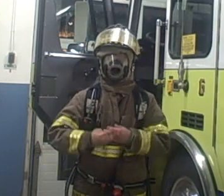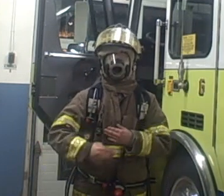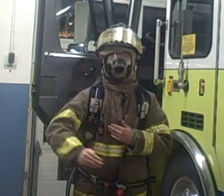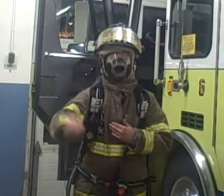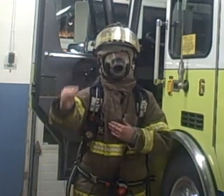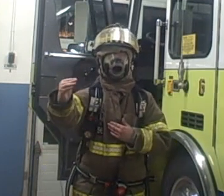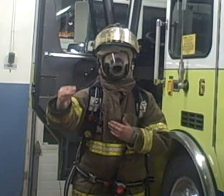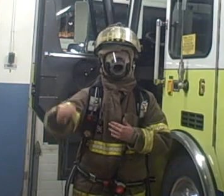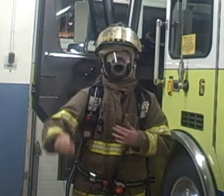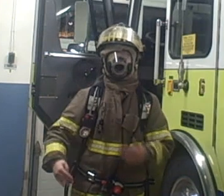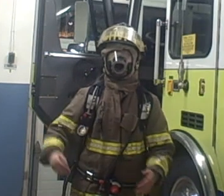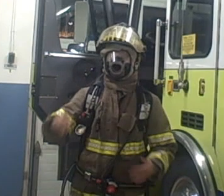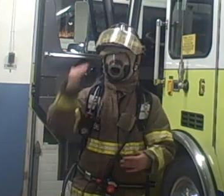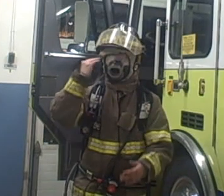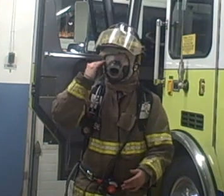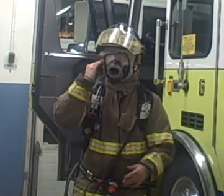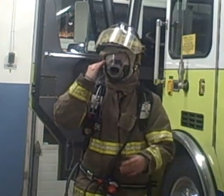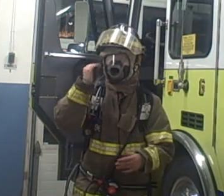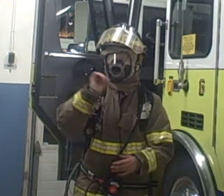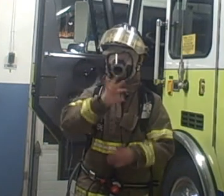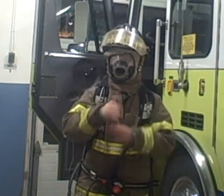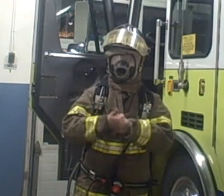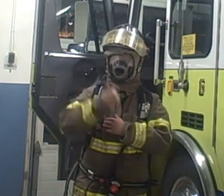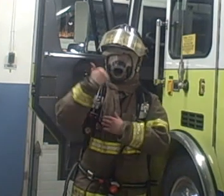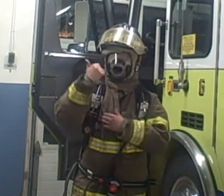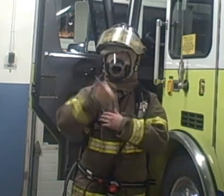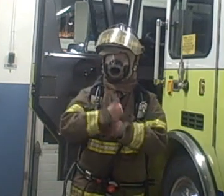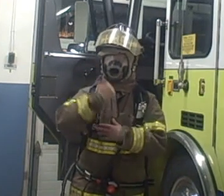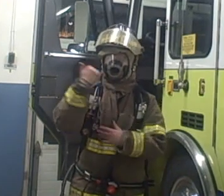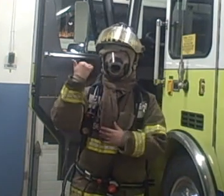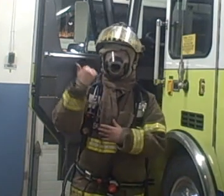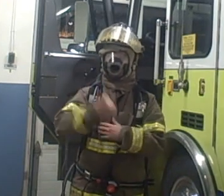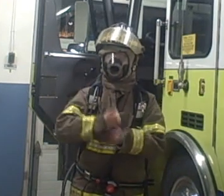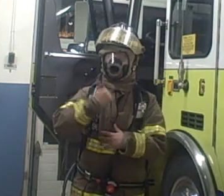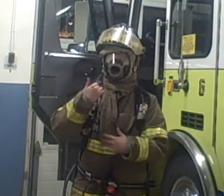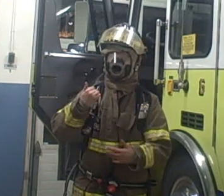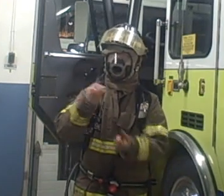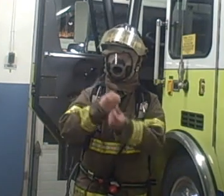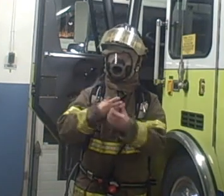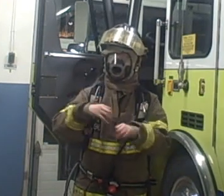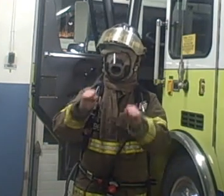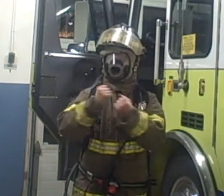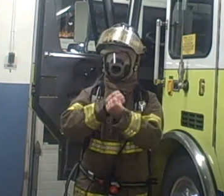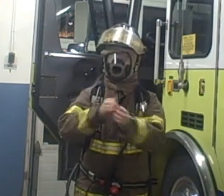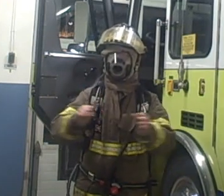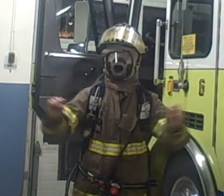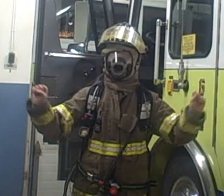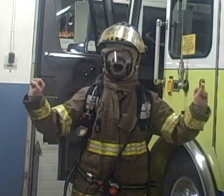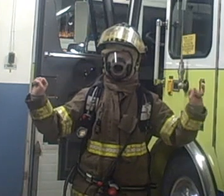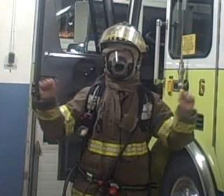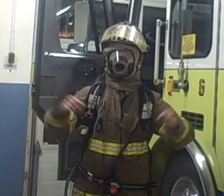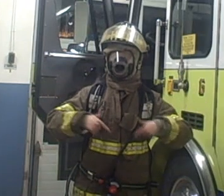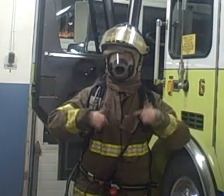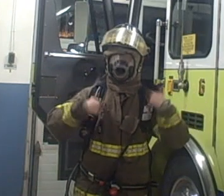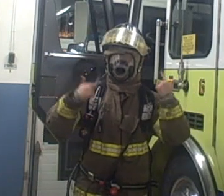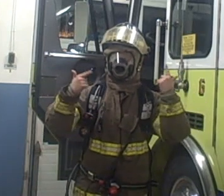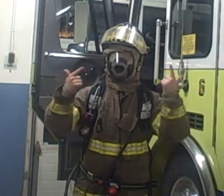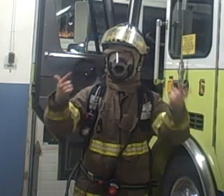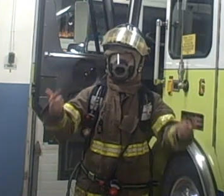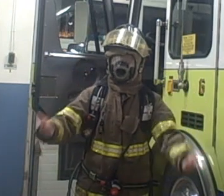whole job through. Well aware of the cost that it takes to save a